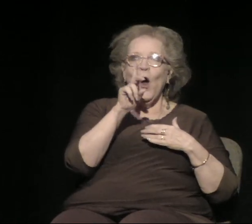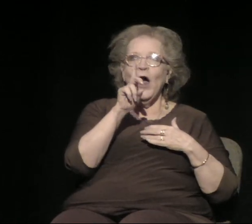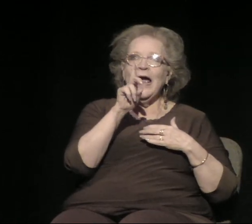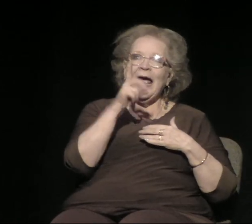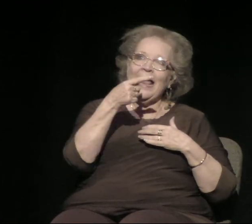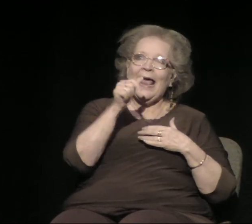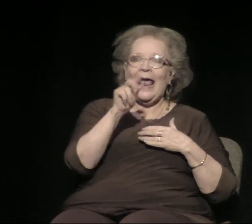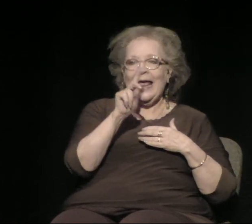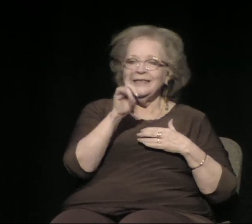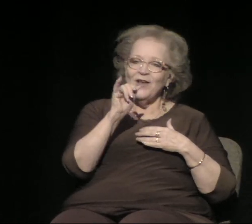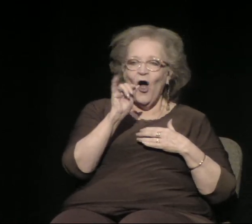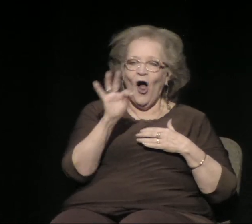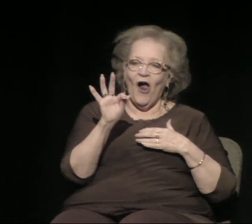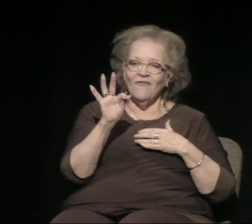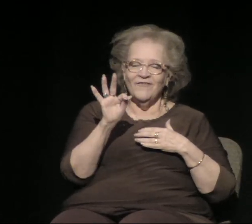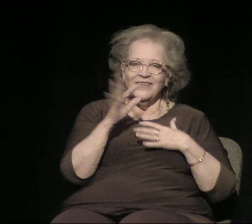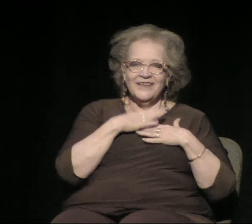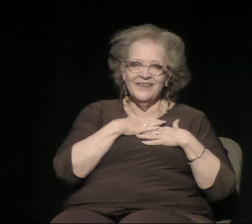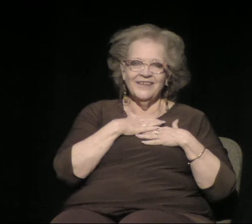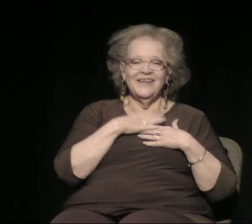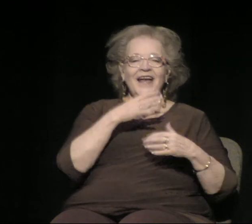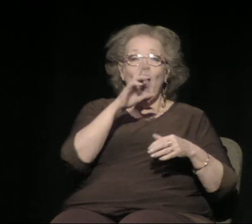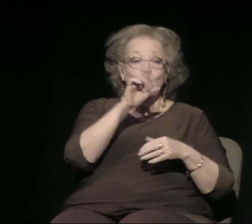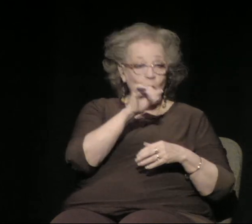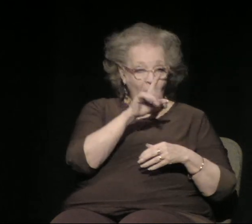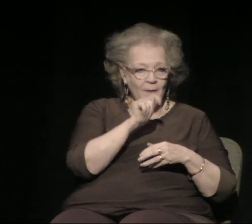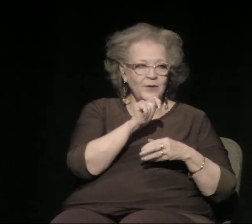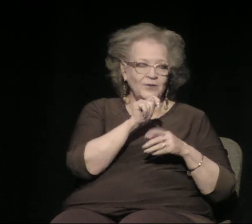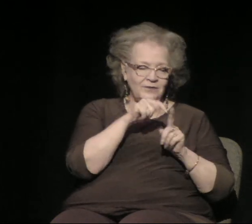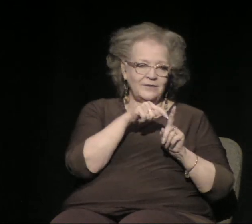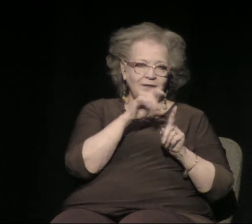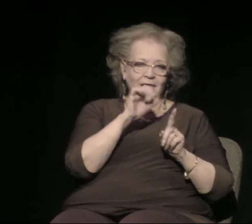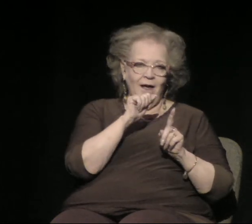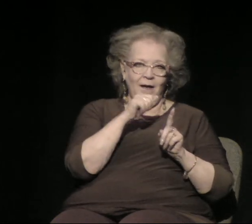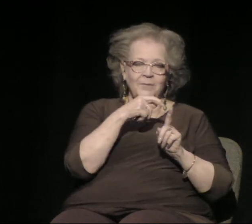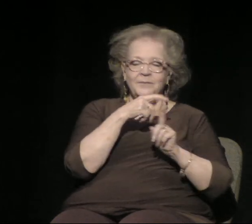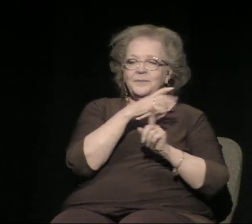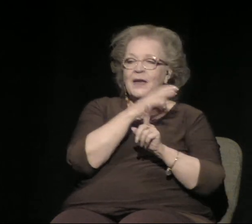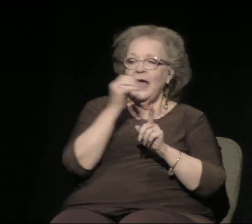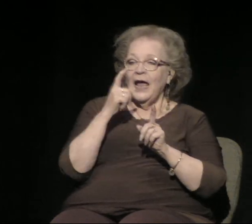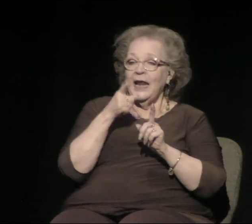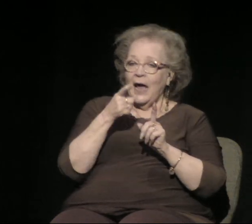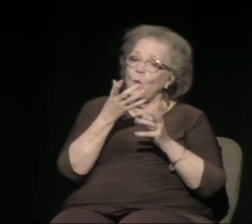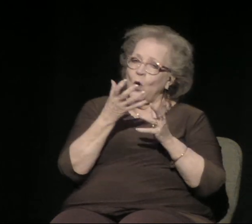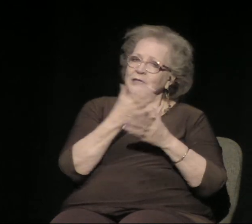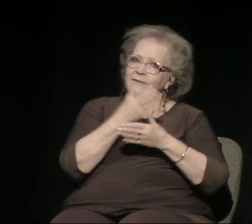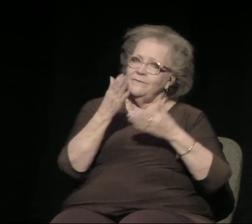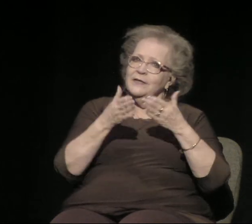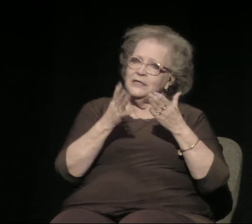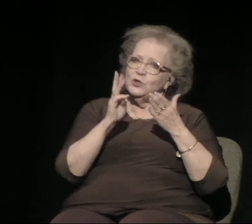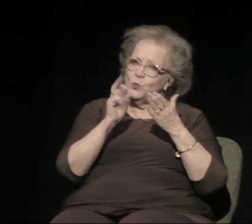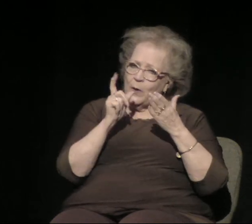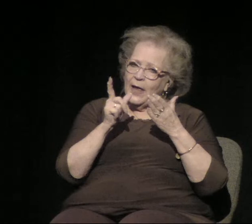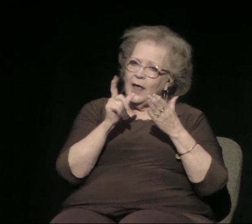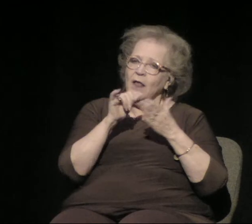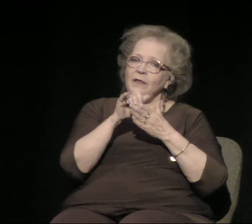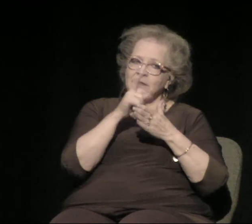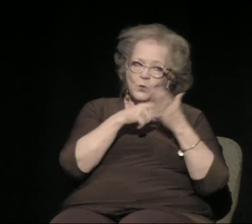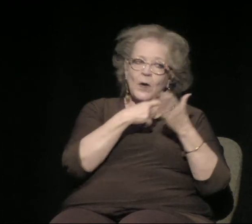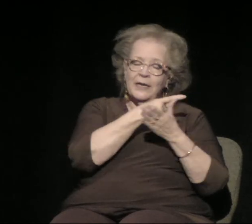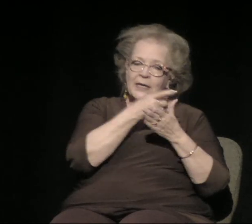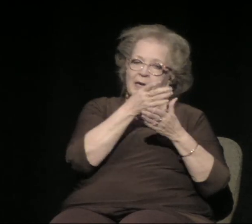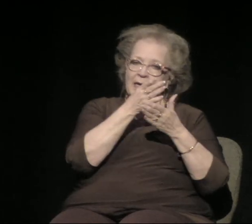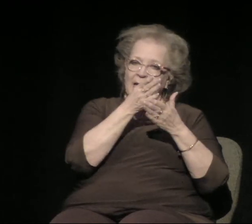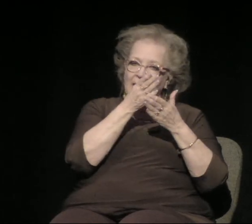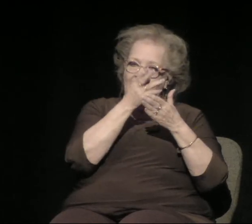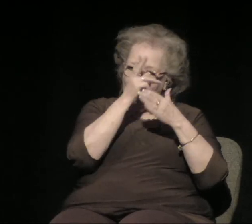Dumbledore, if you will. And I was like, Robert, I want to finish well. And that's what I admire about you so much,